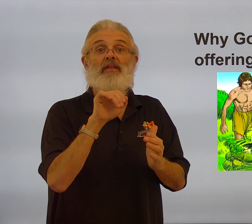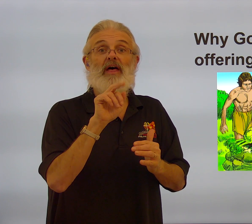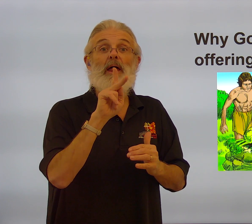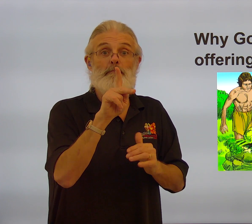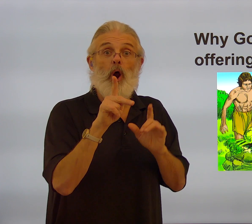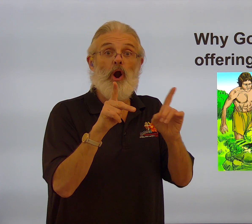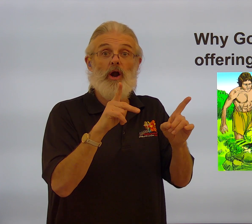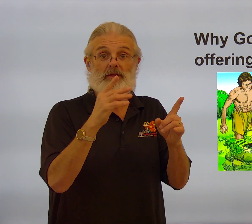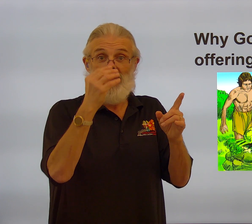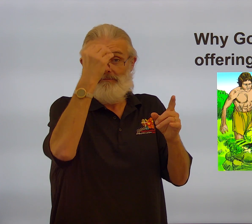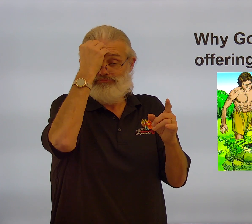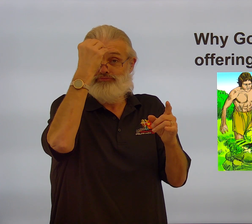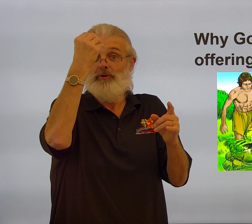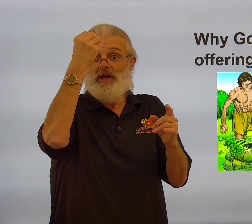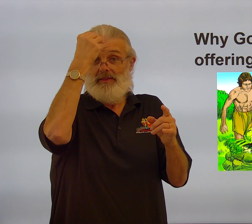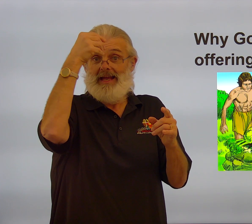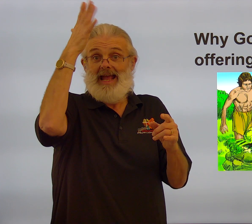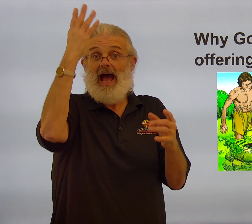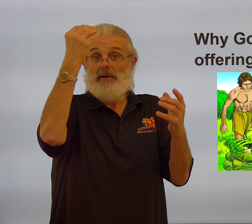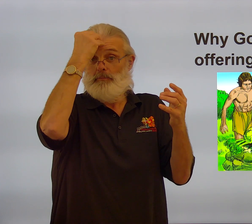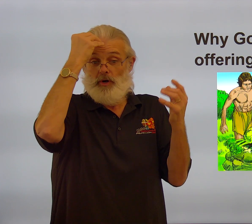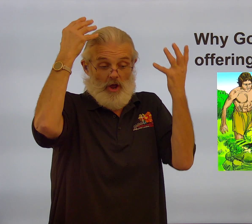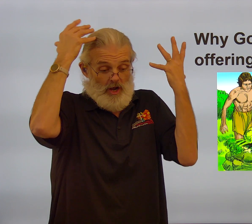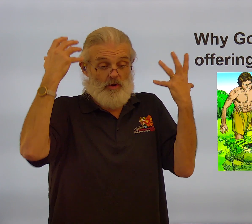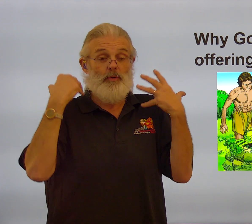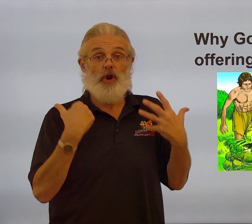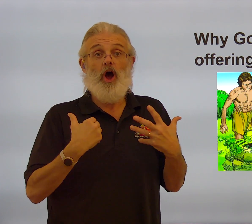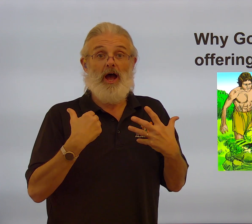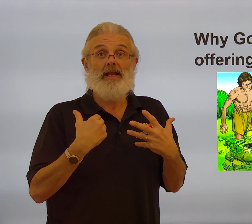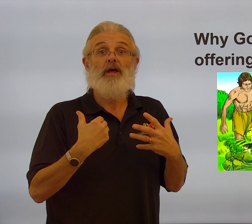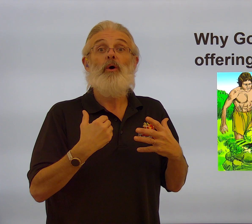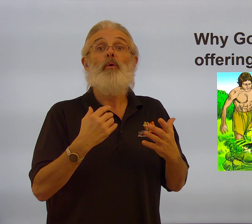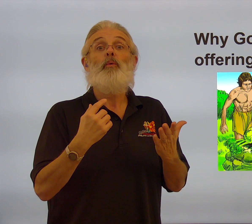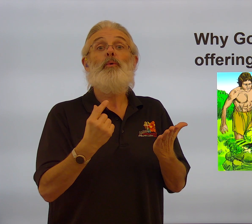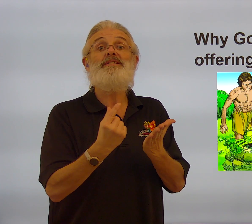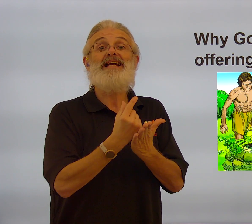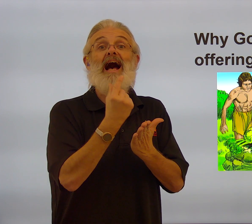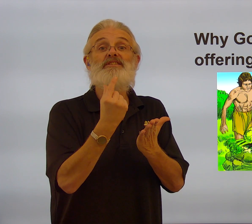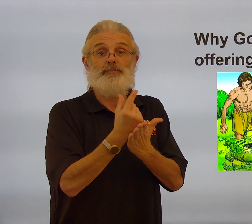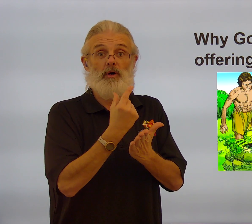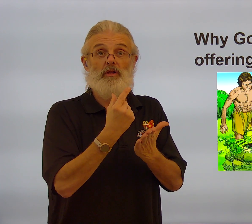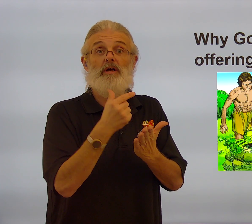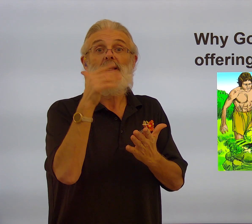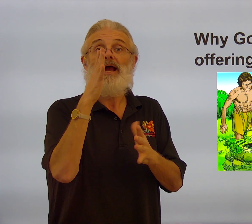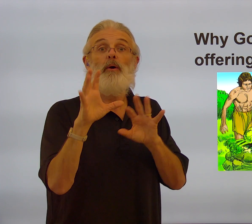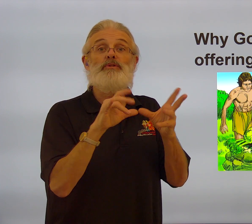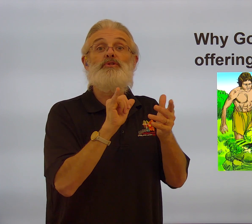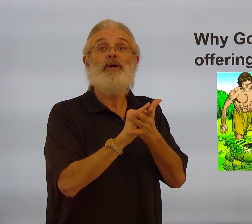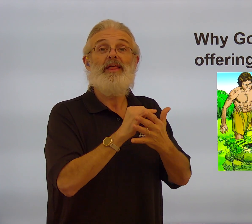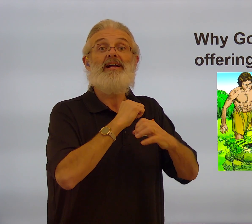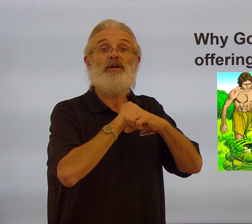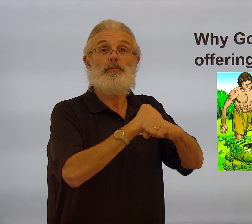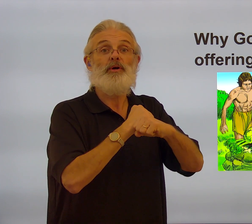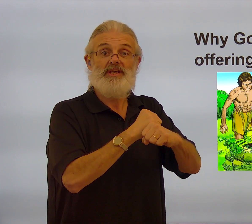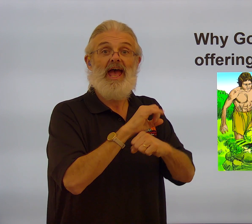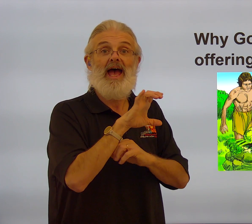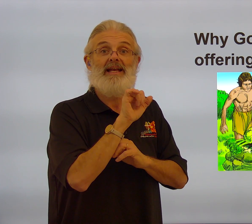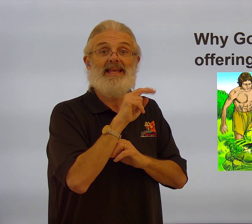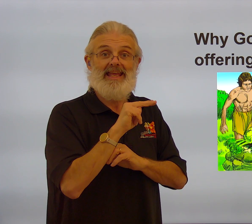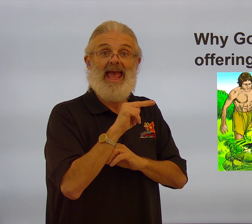that mark that God put on was gospel. God was doing that to protect